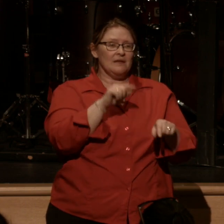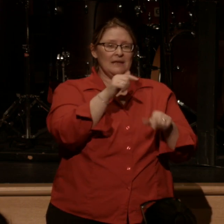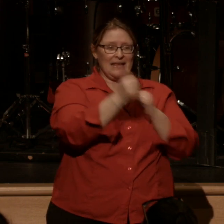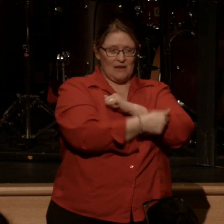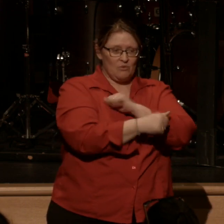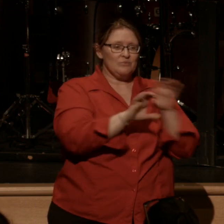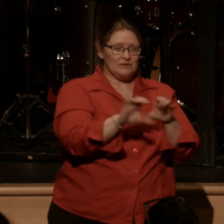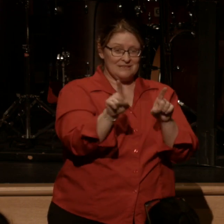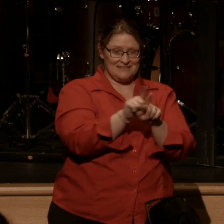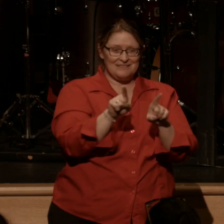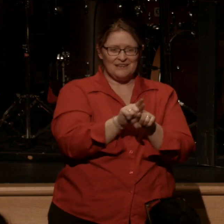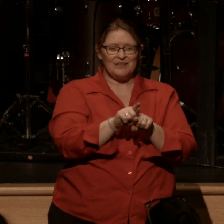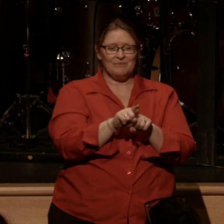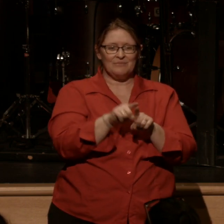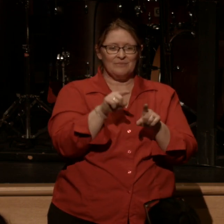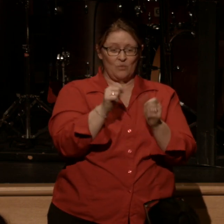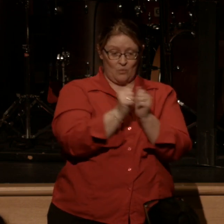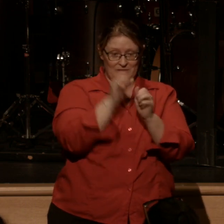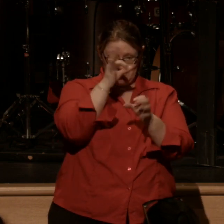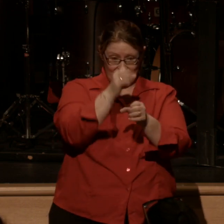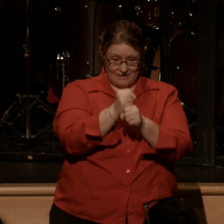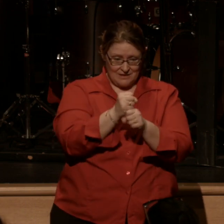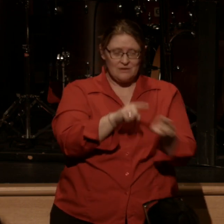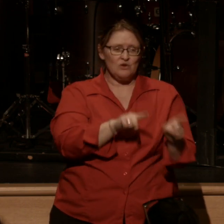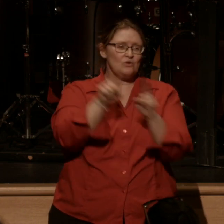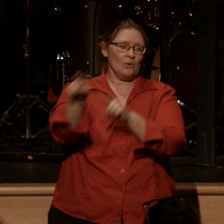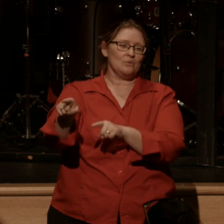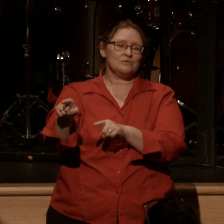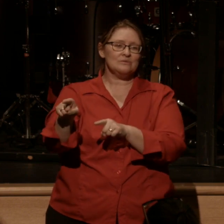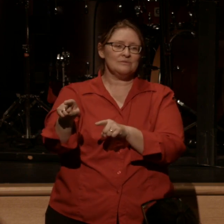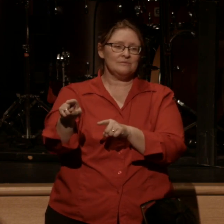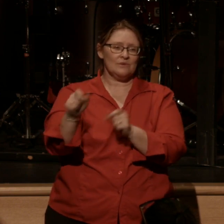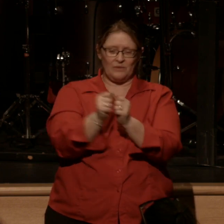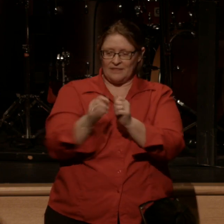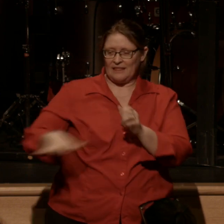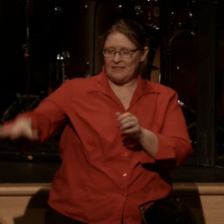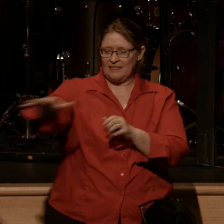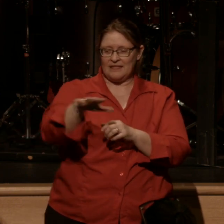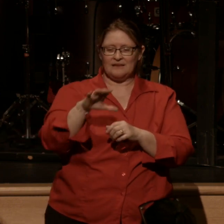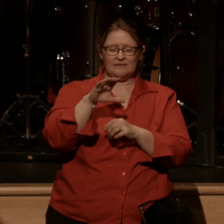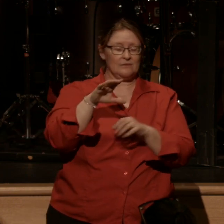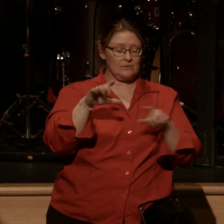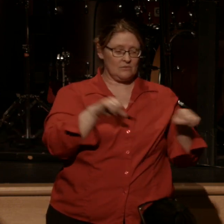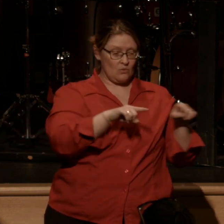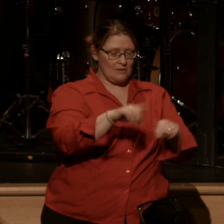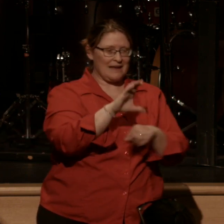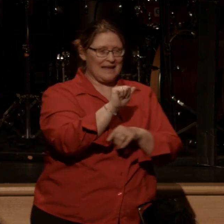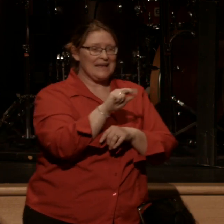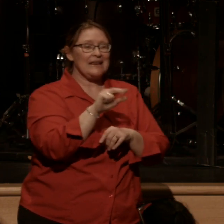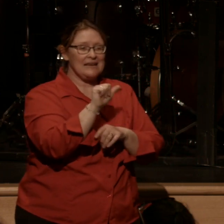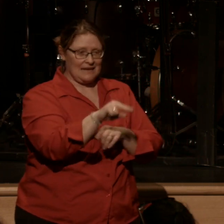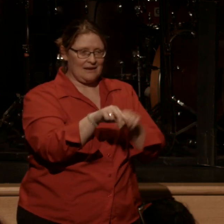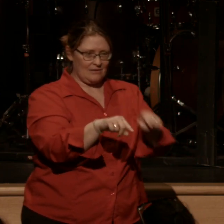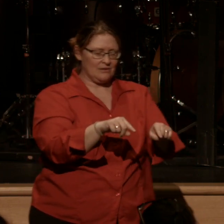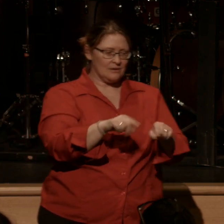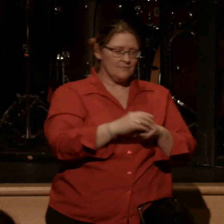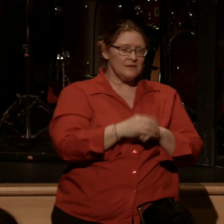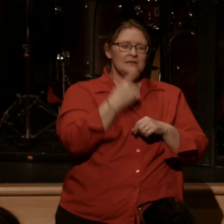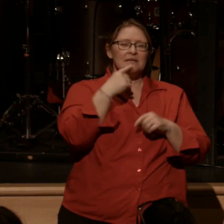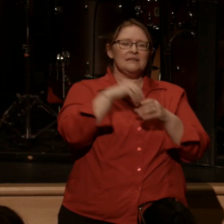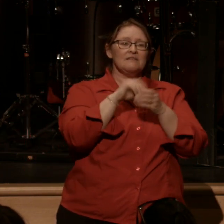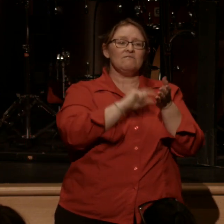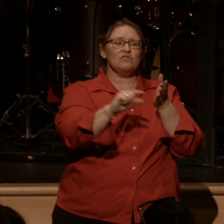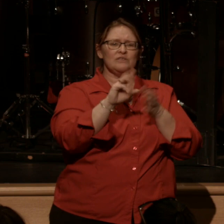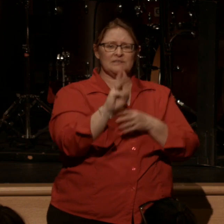thing. In faith, he goes. He goes to the land of Canaan. Again, he didn't know where he was going, but it tells us in